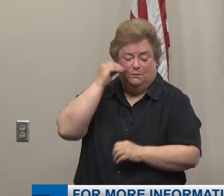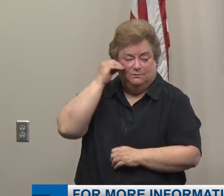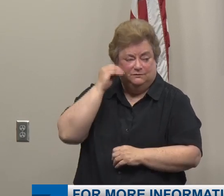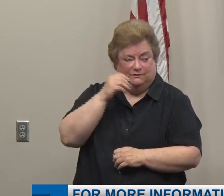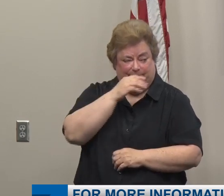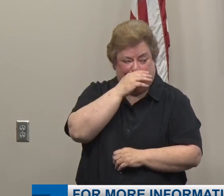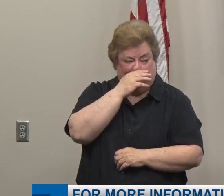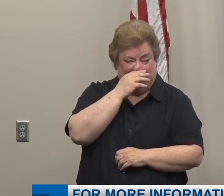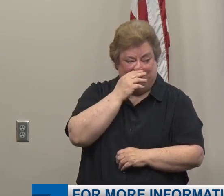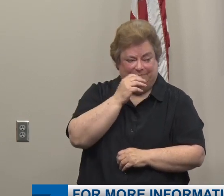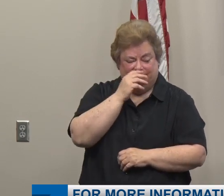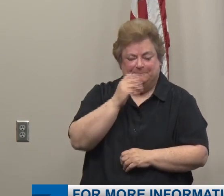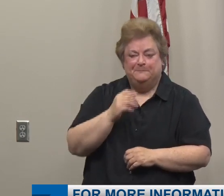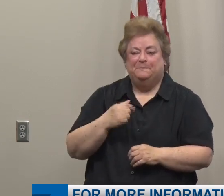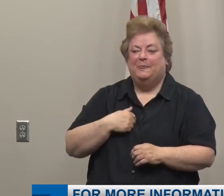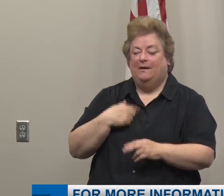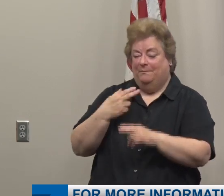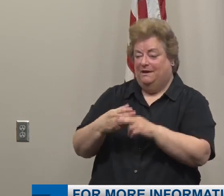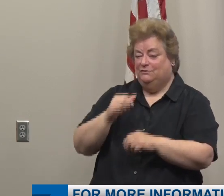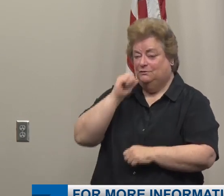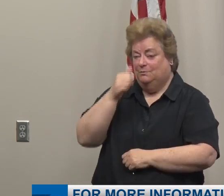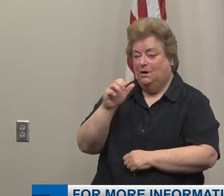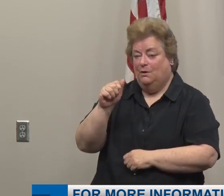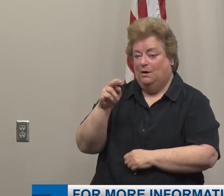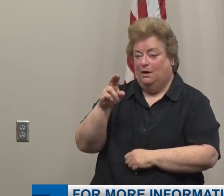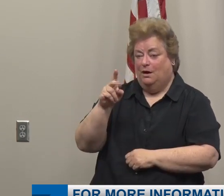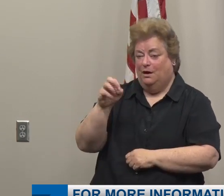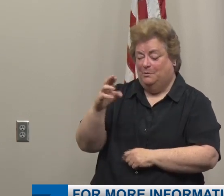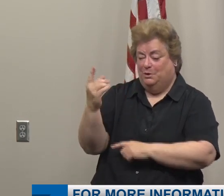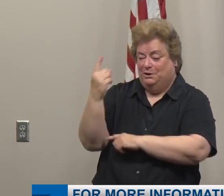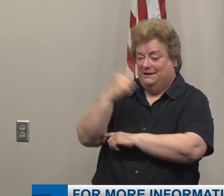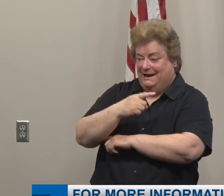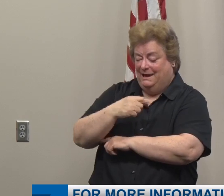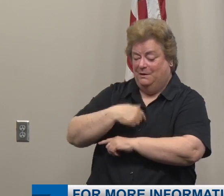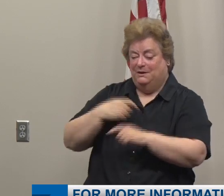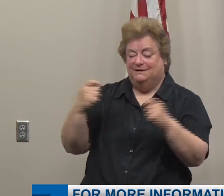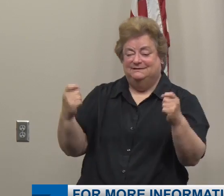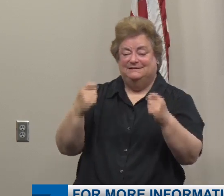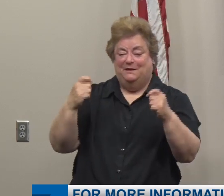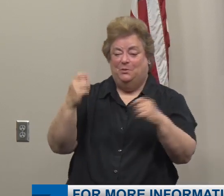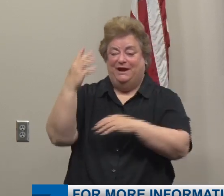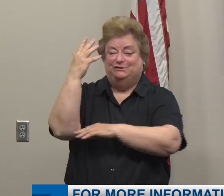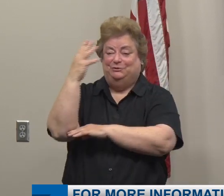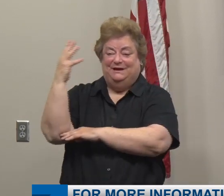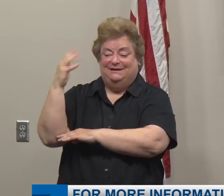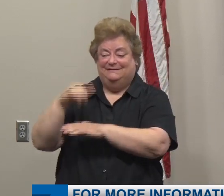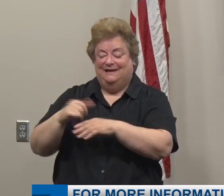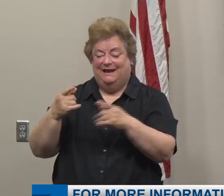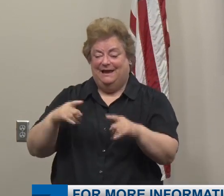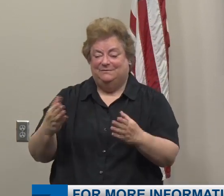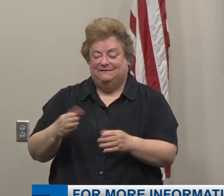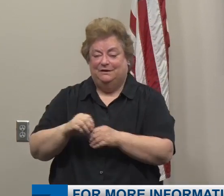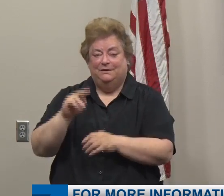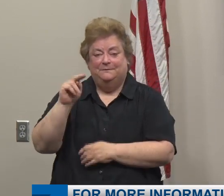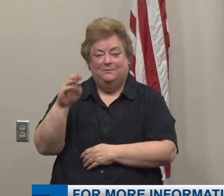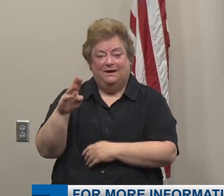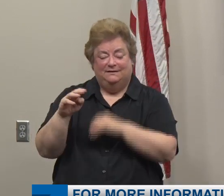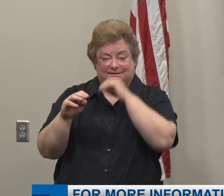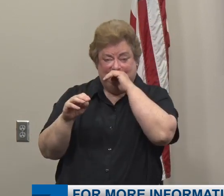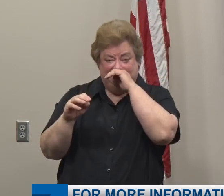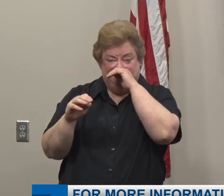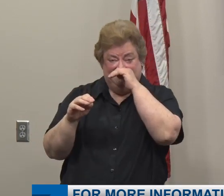also want to mention that tomorrow is Arbor Day a celebration of trees that began right here in Nebraska the Arbor Day Foundation is promoting